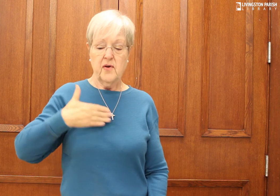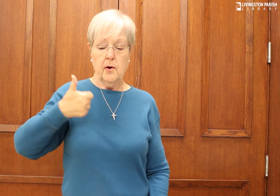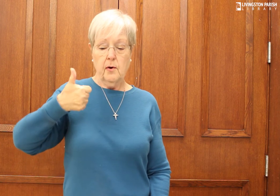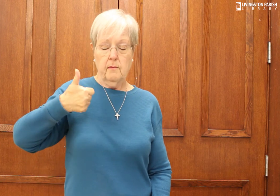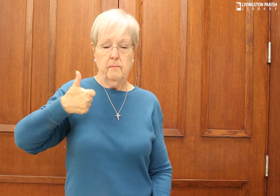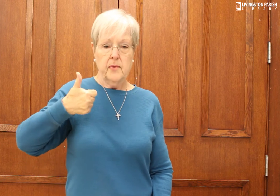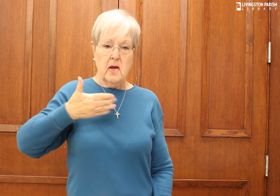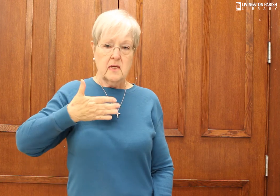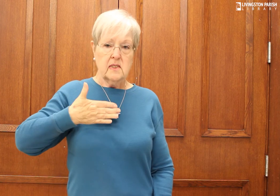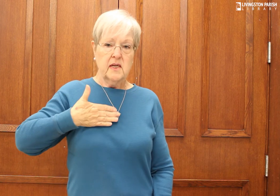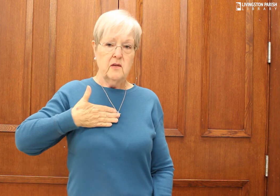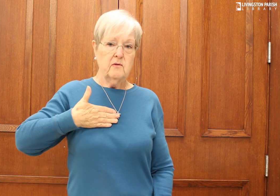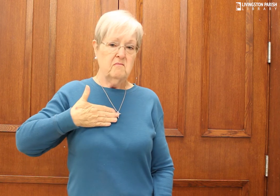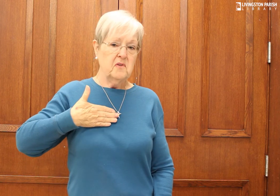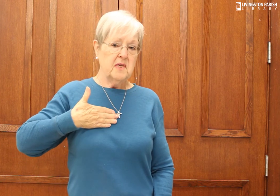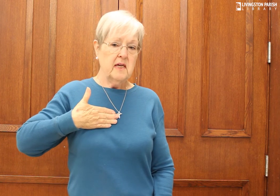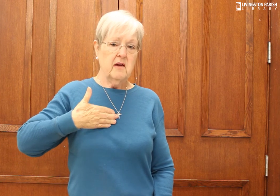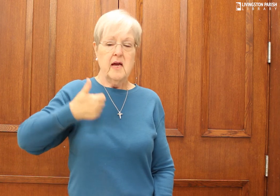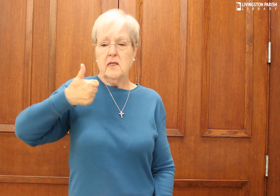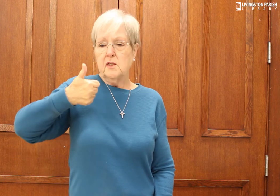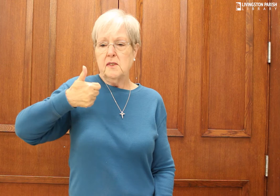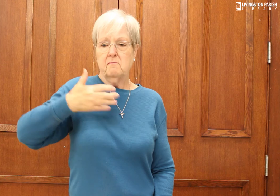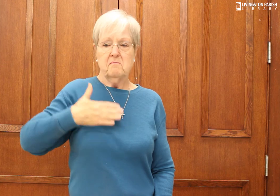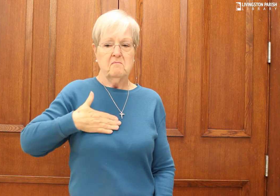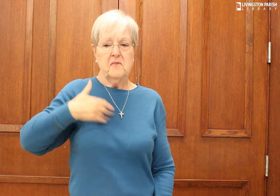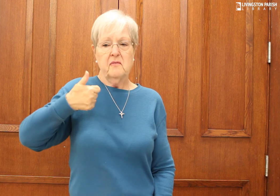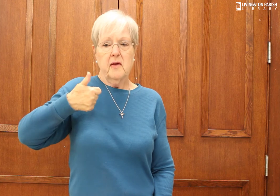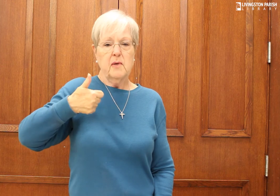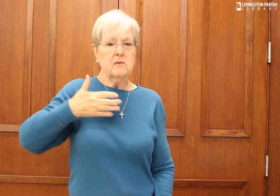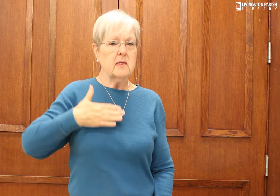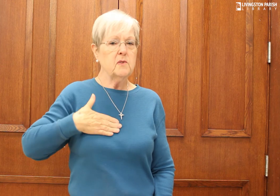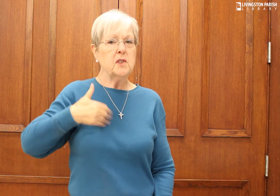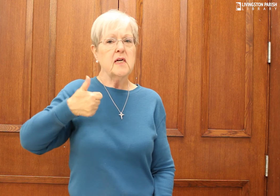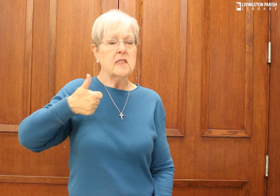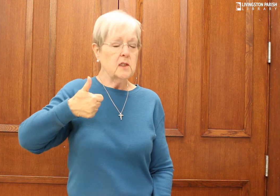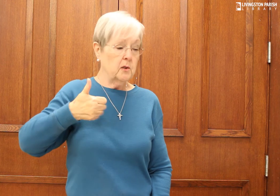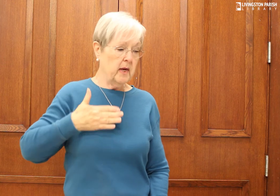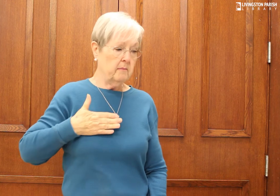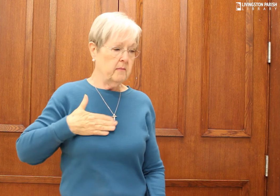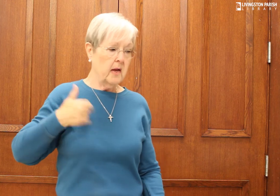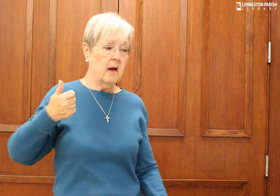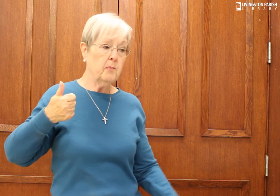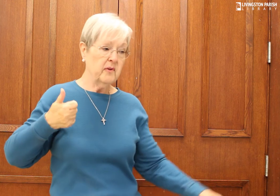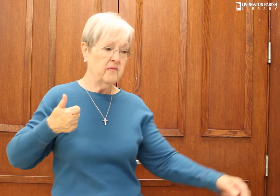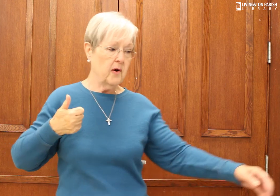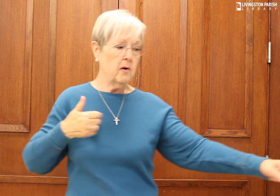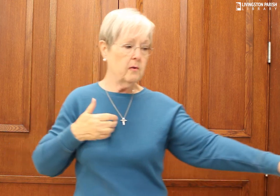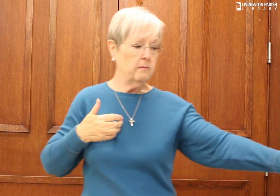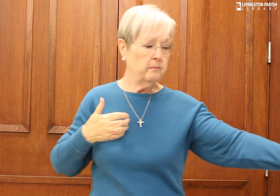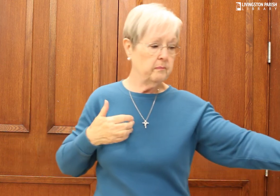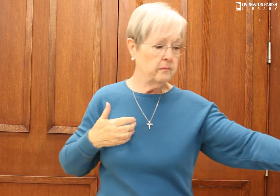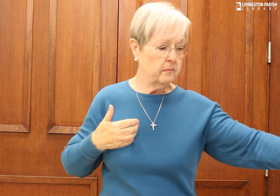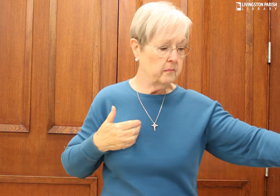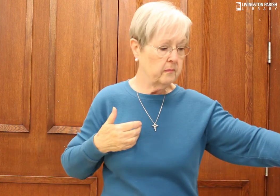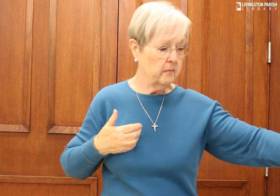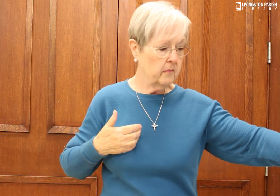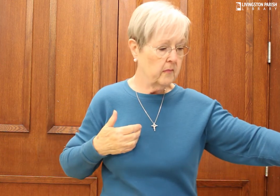Prefer. It's like you take your hand and just thumb goes up just a little bit. I prefer.